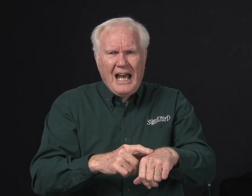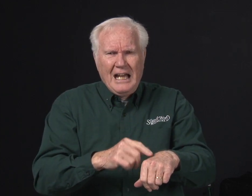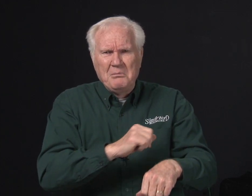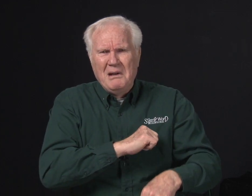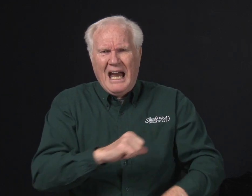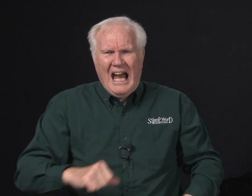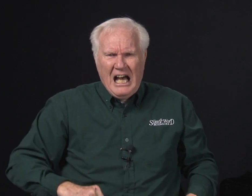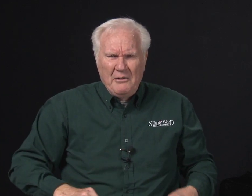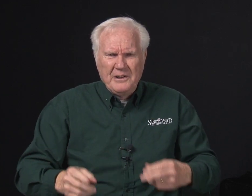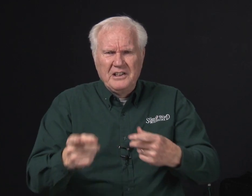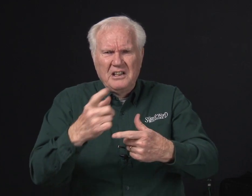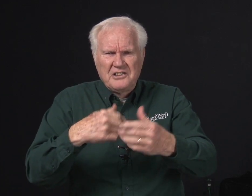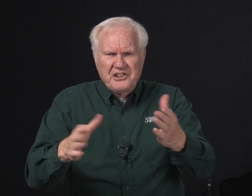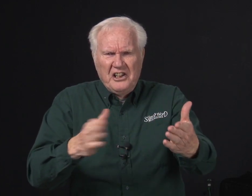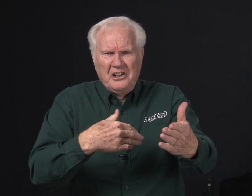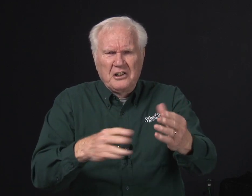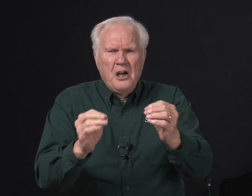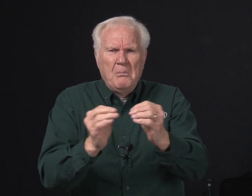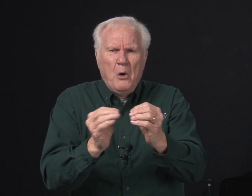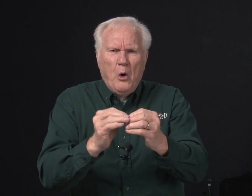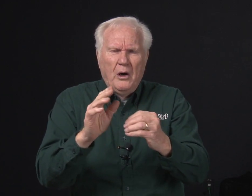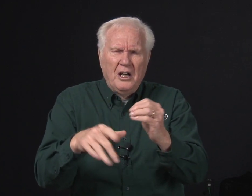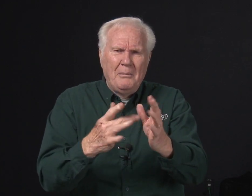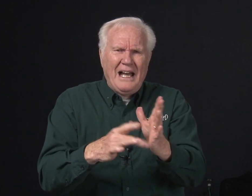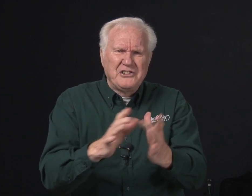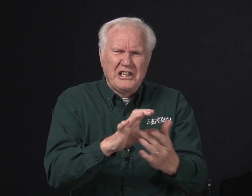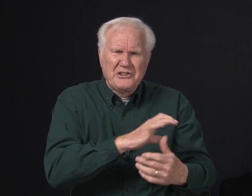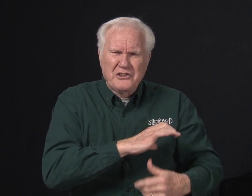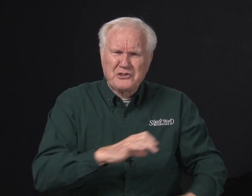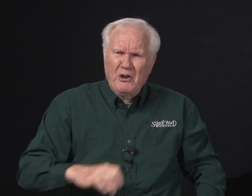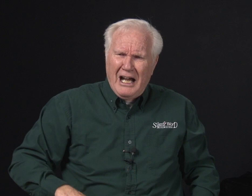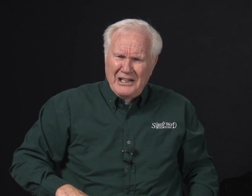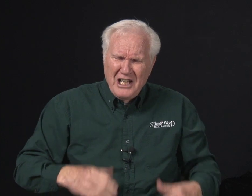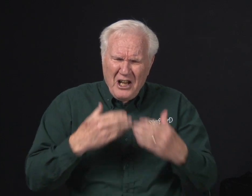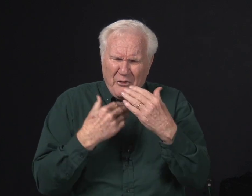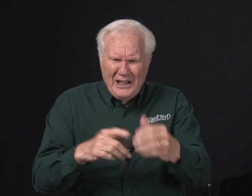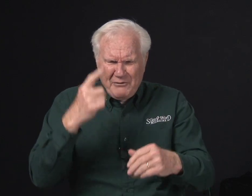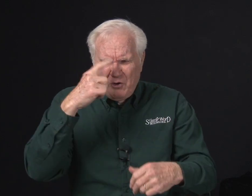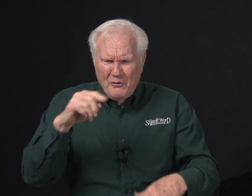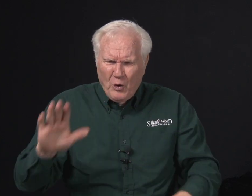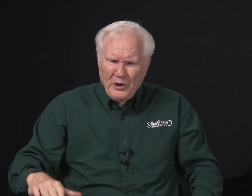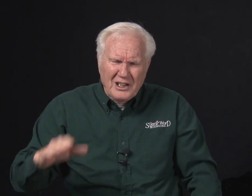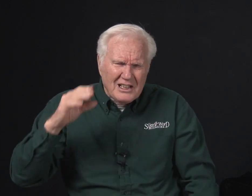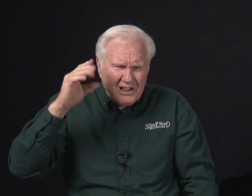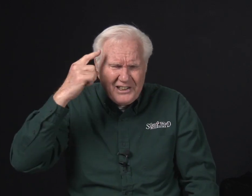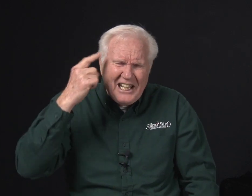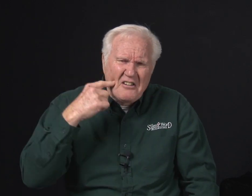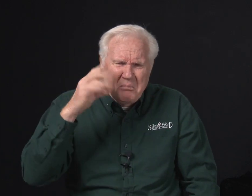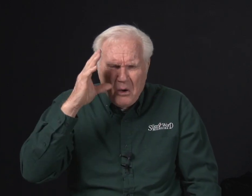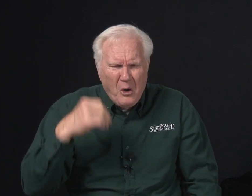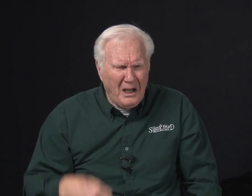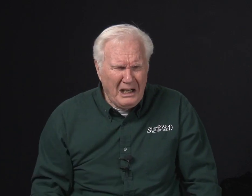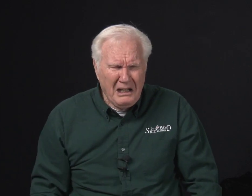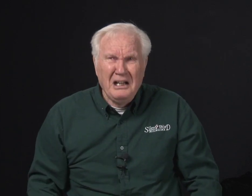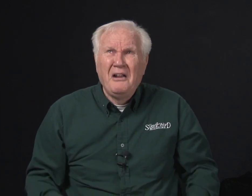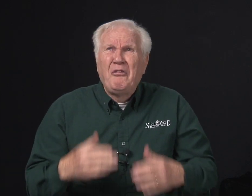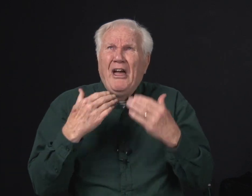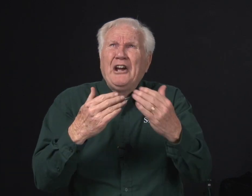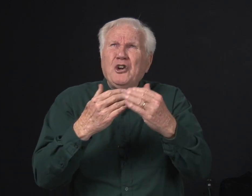time Alvin sung more about Jesus Christ. Thankful for the little deaf boy. Thank you